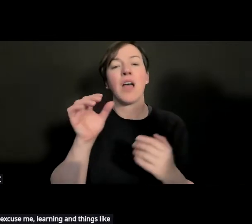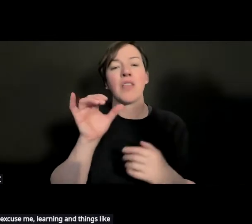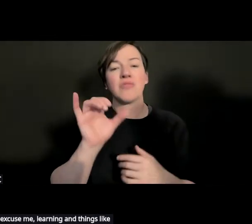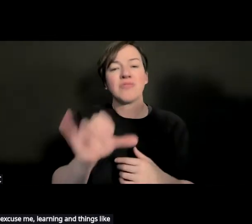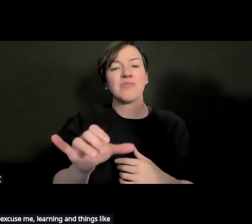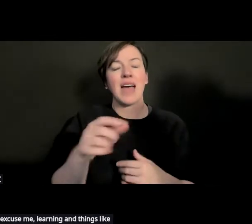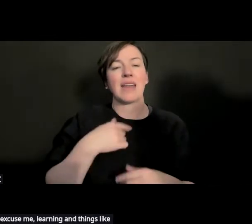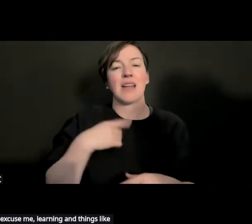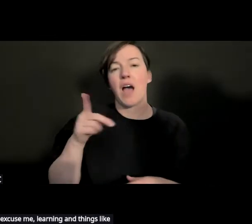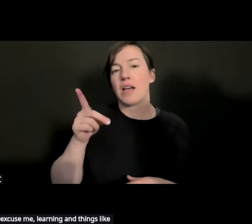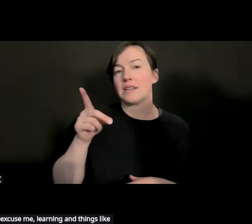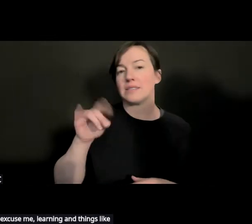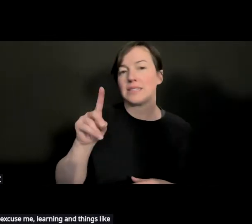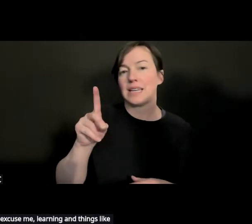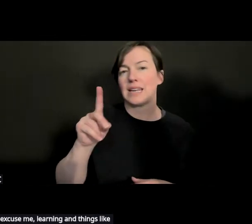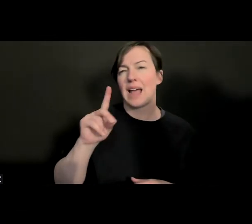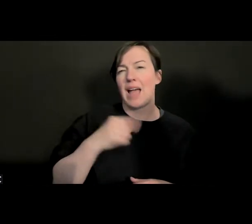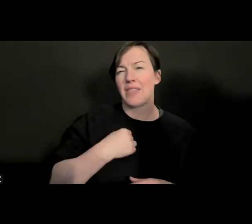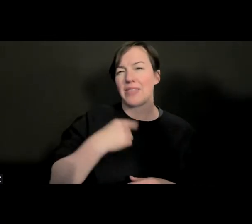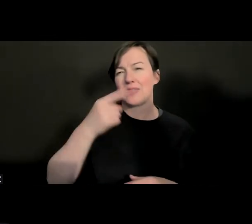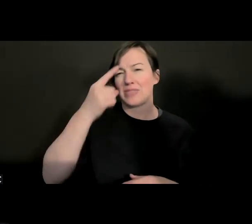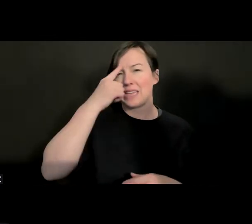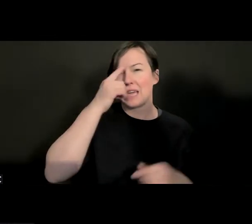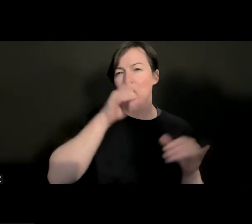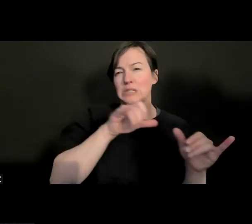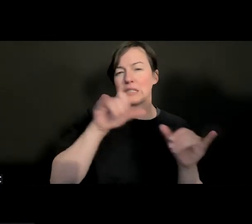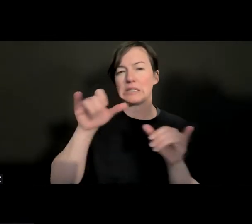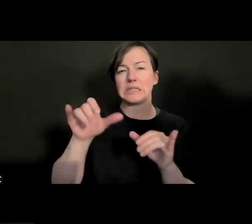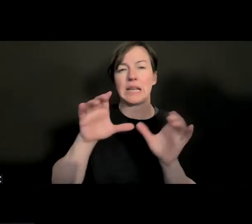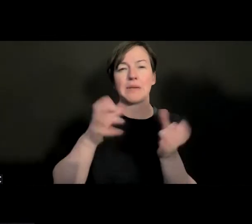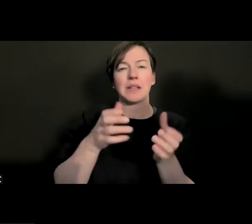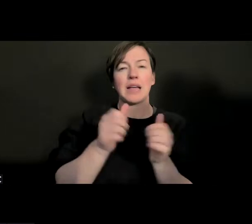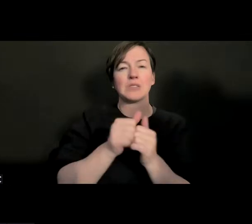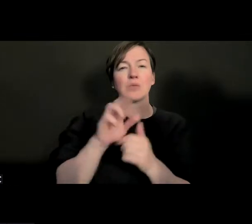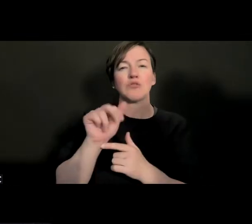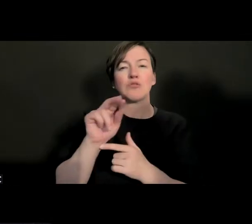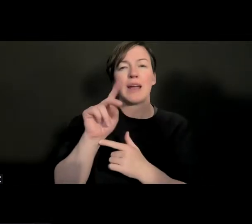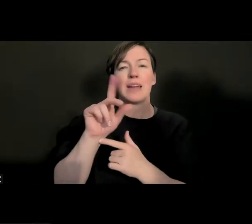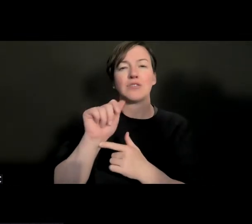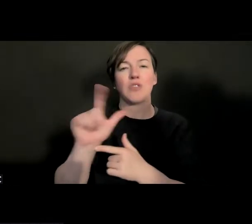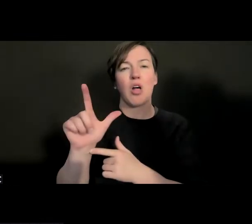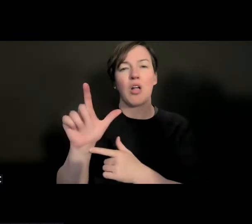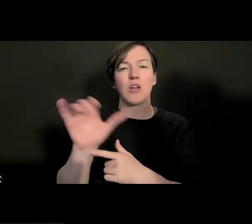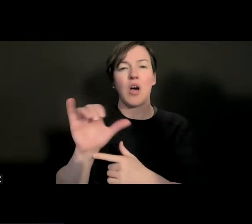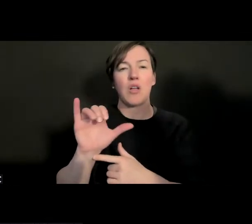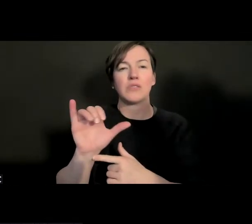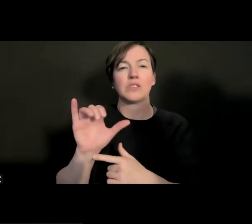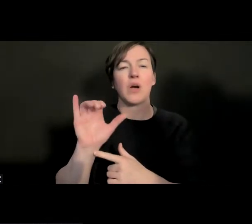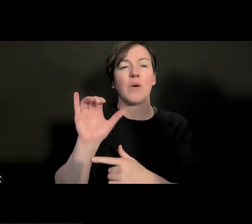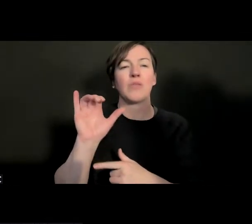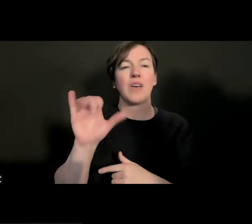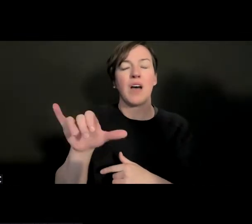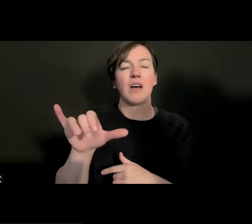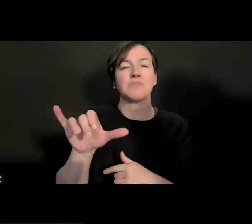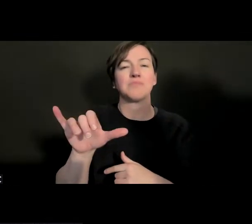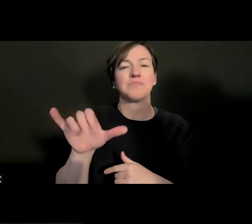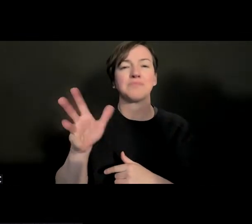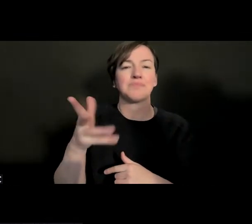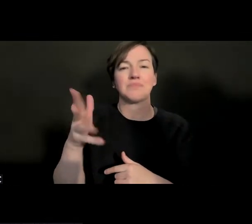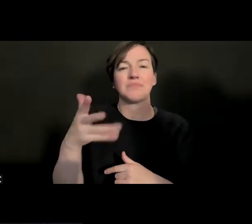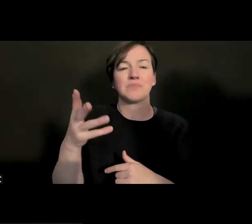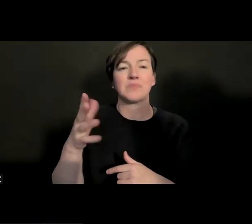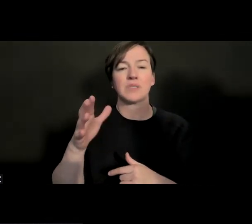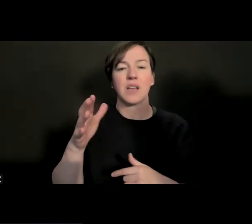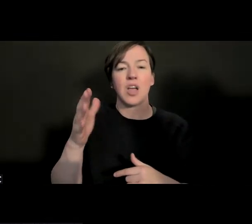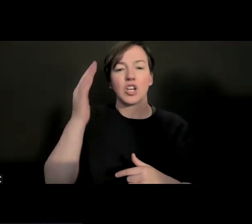I think I was in the same class with Randall, also the critical